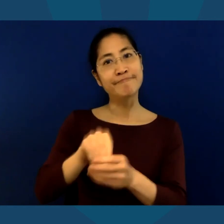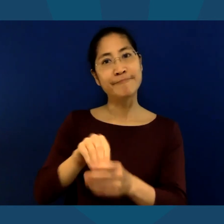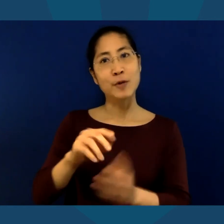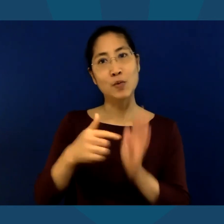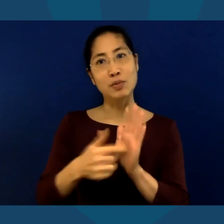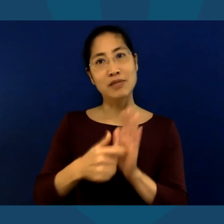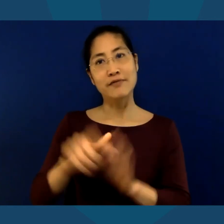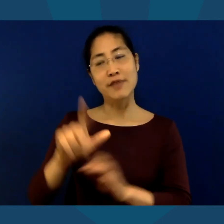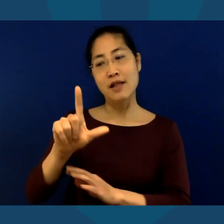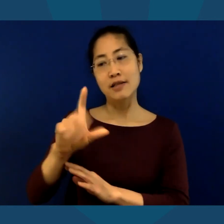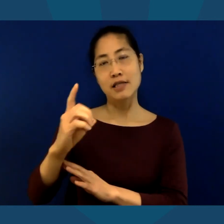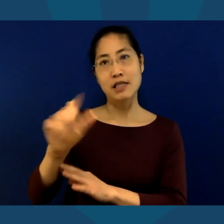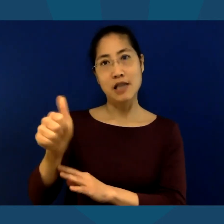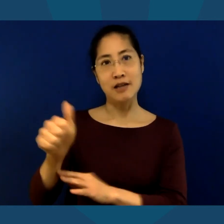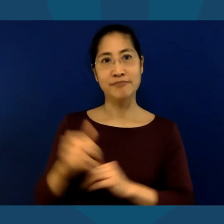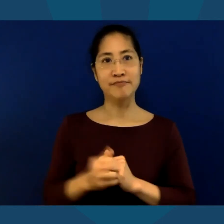in LD10.